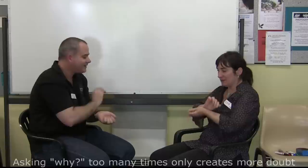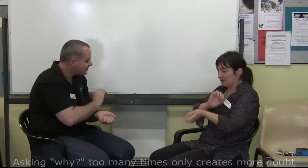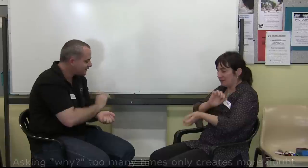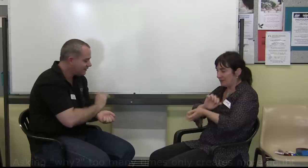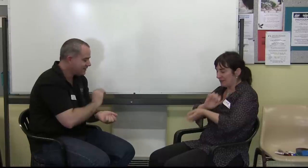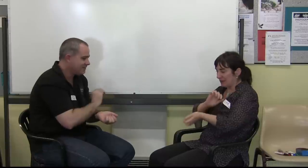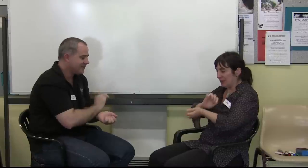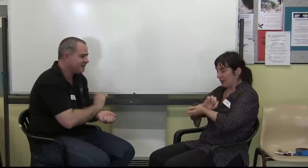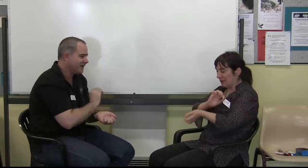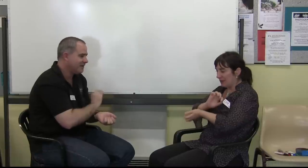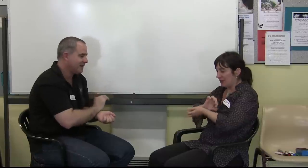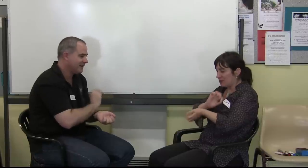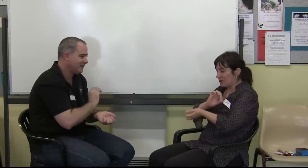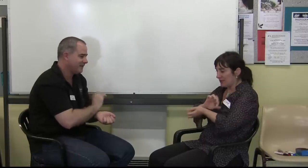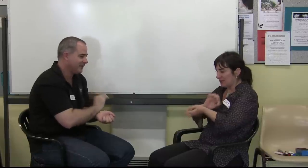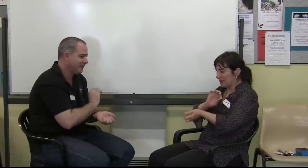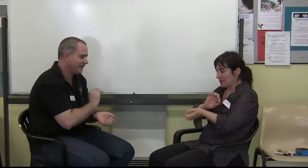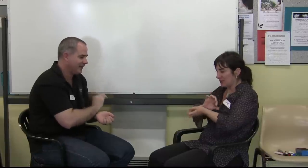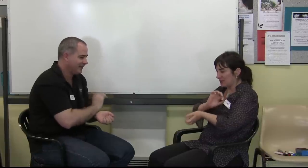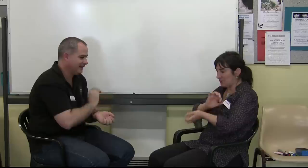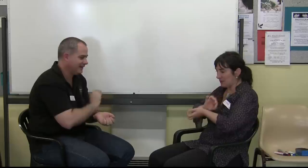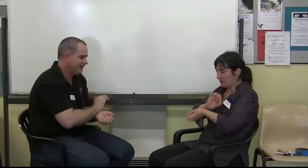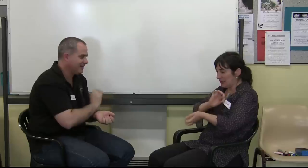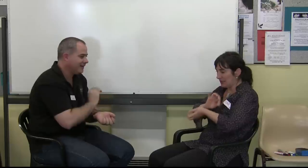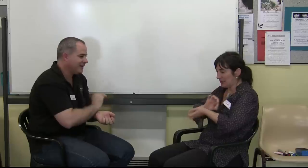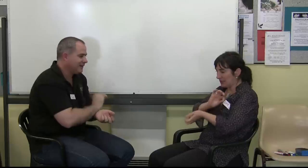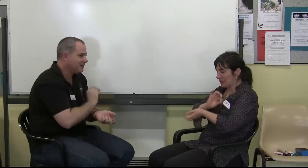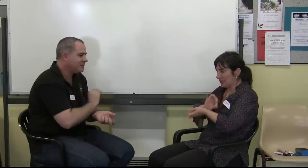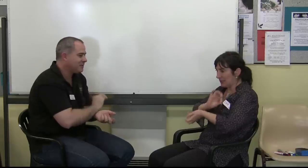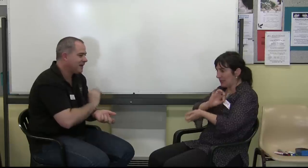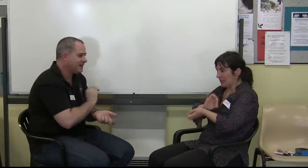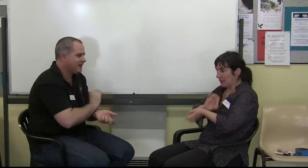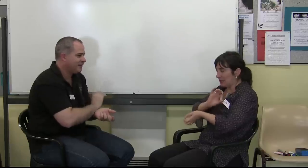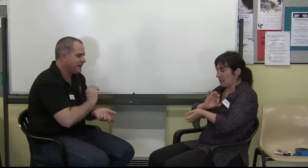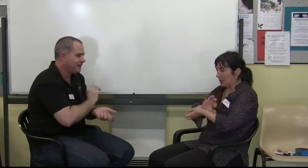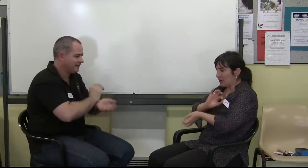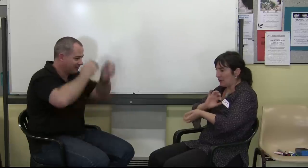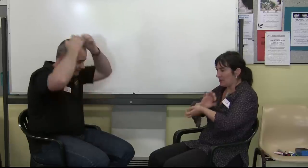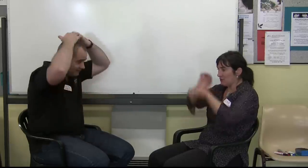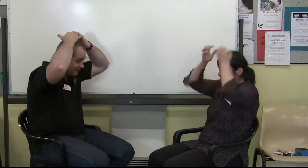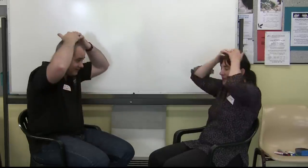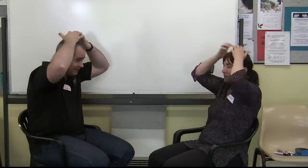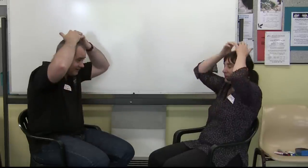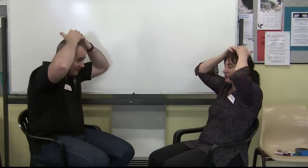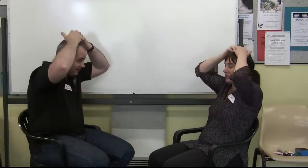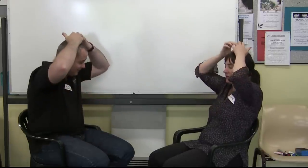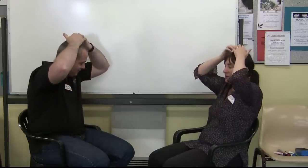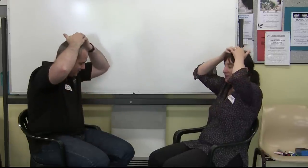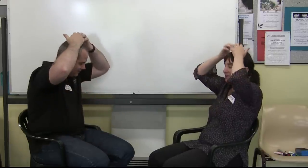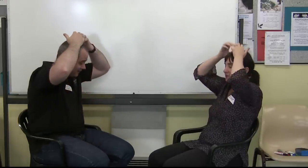I choose to love and accept myself anyway. Always remaining doubt in fear. Coming